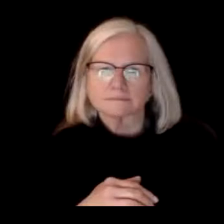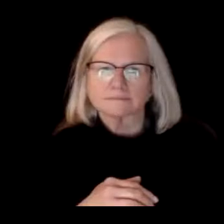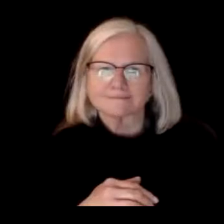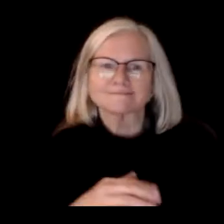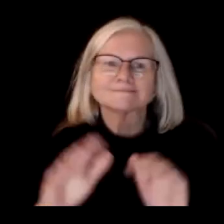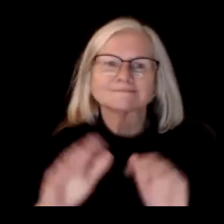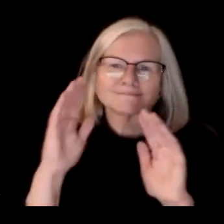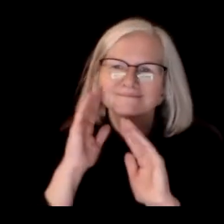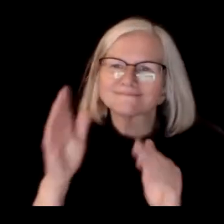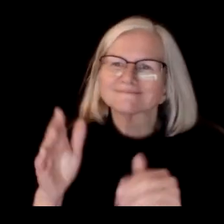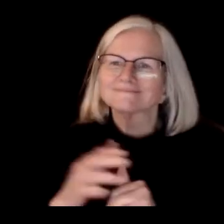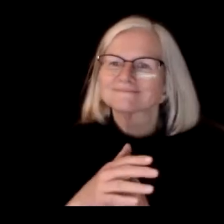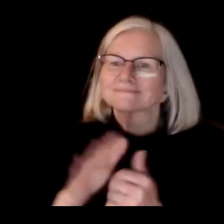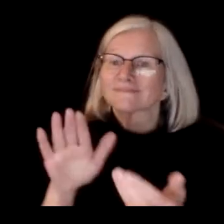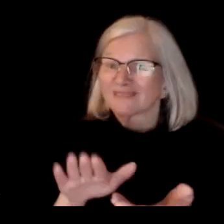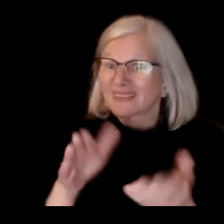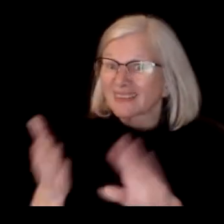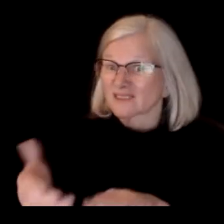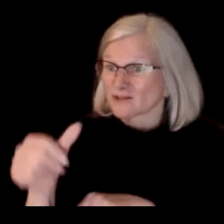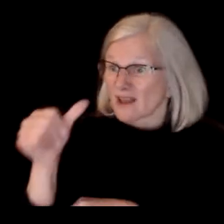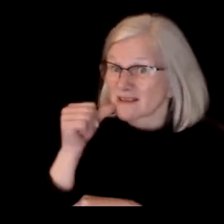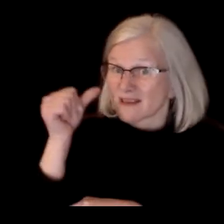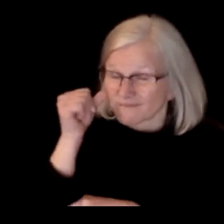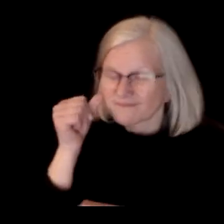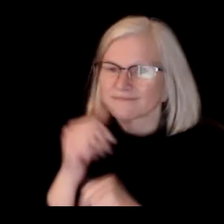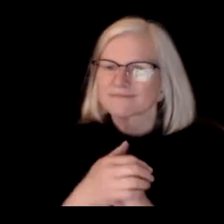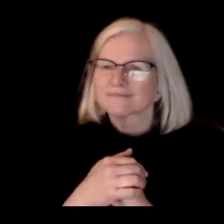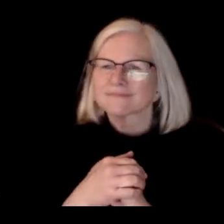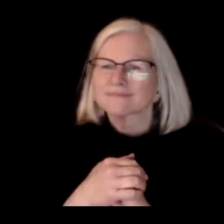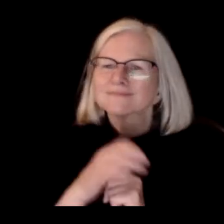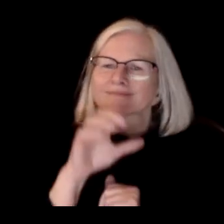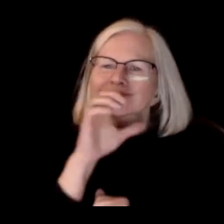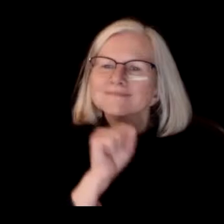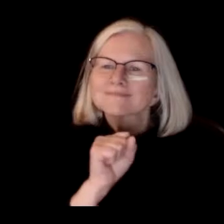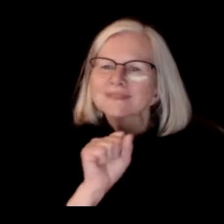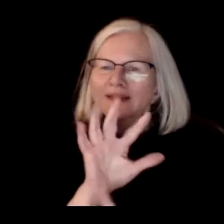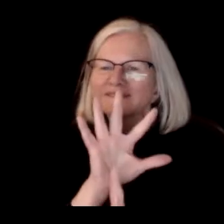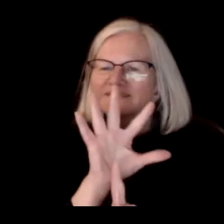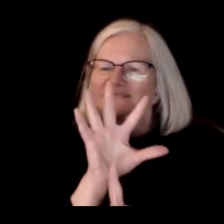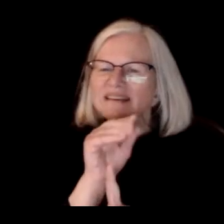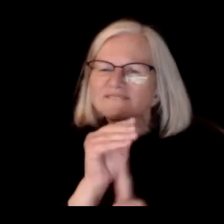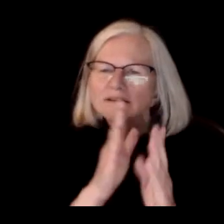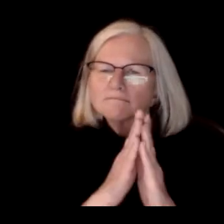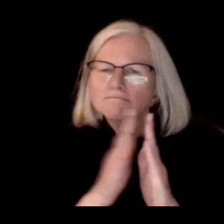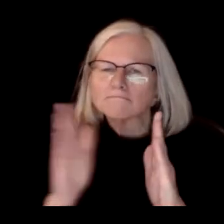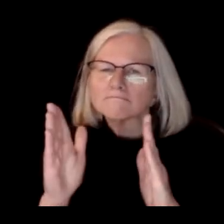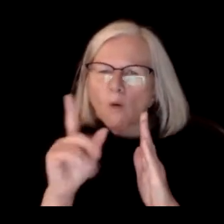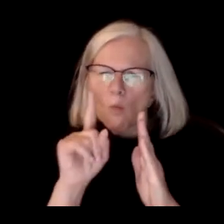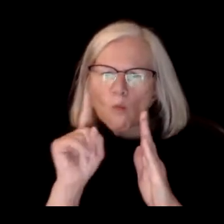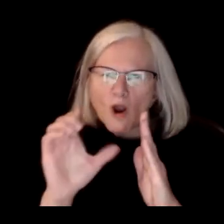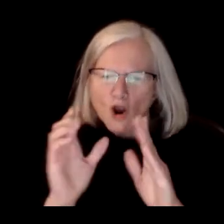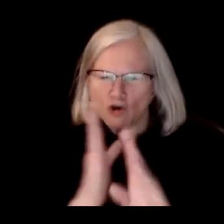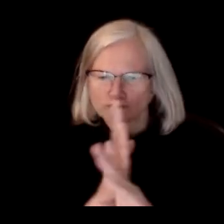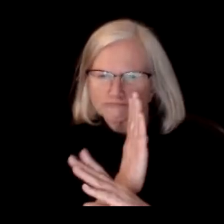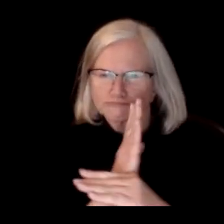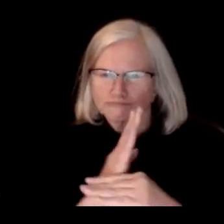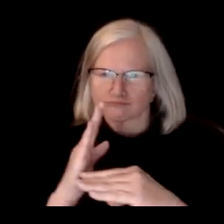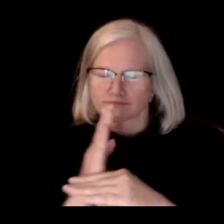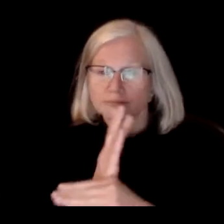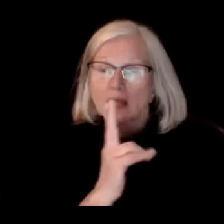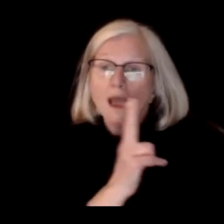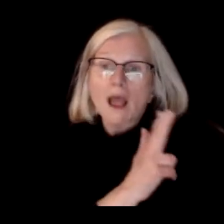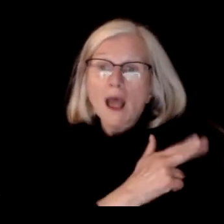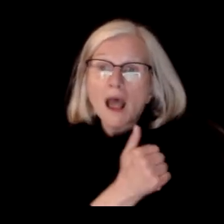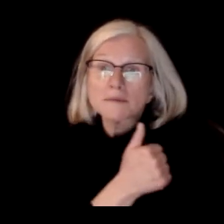50s up to the 100s. Hospital beds in use due to COVID-19 decreased